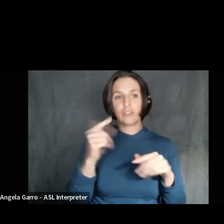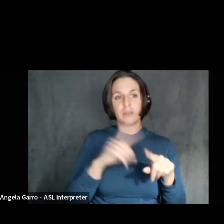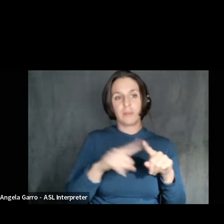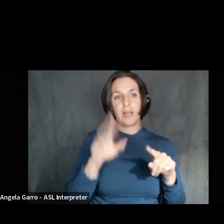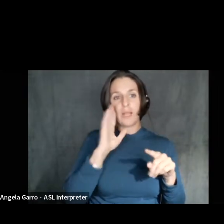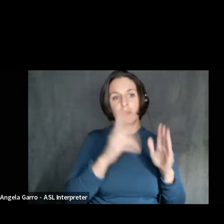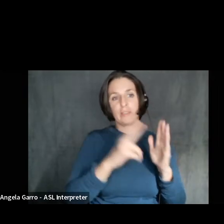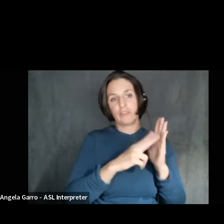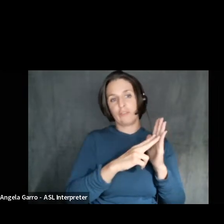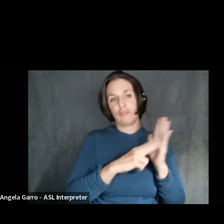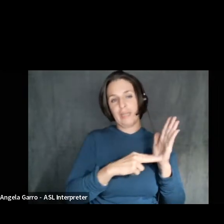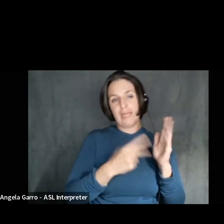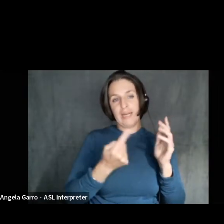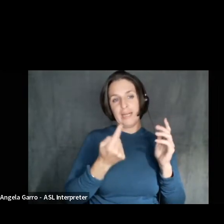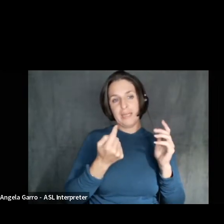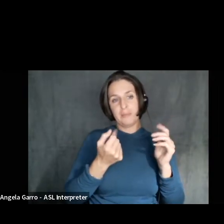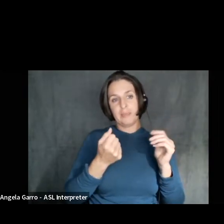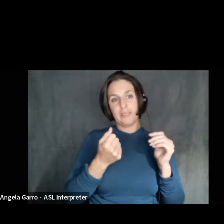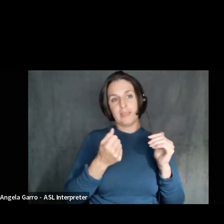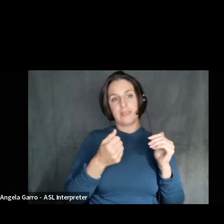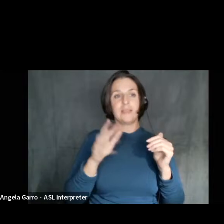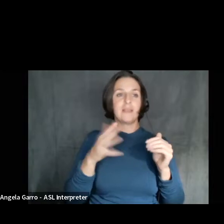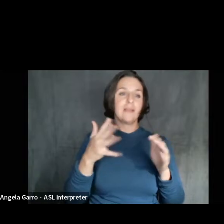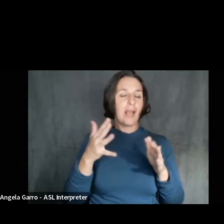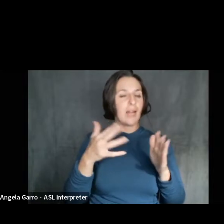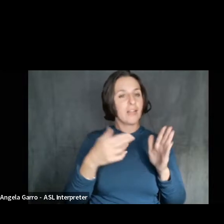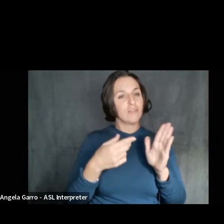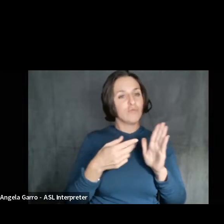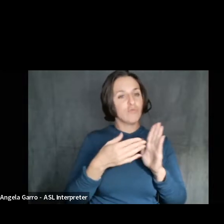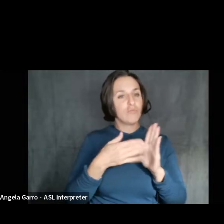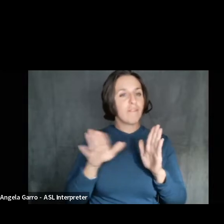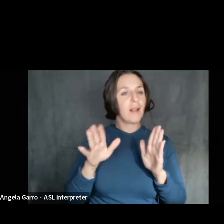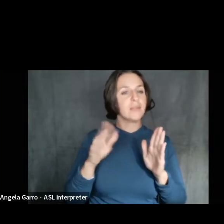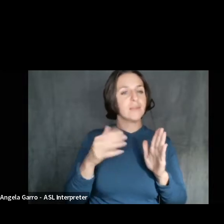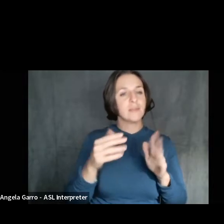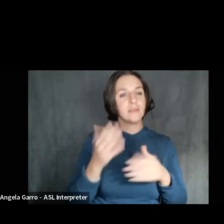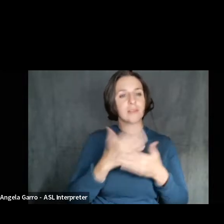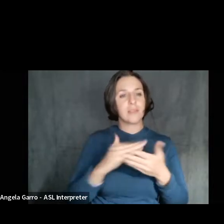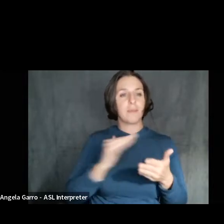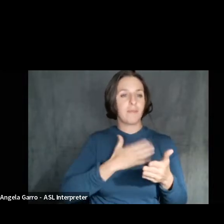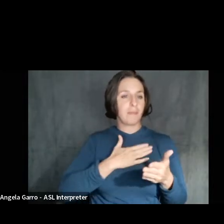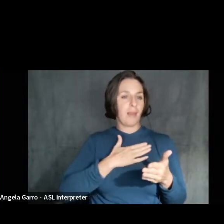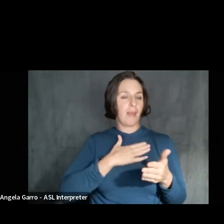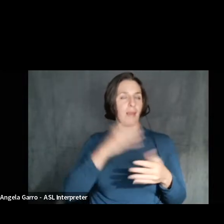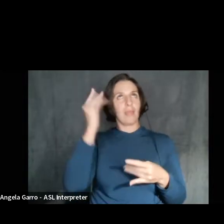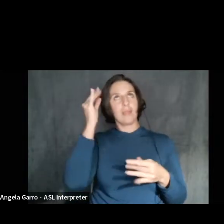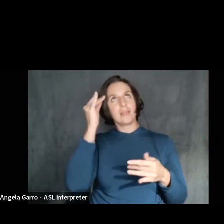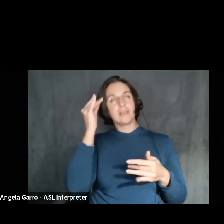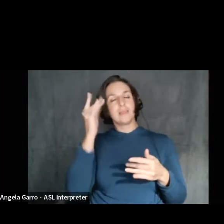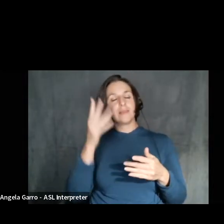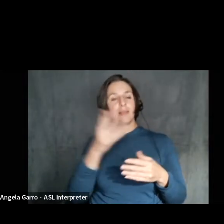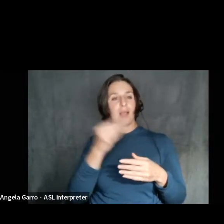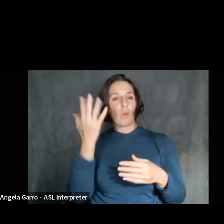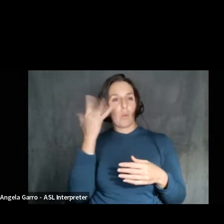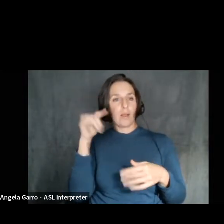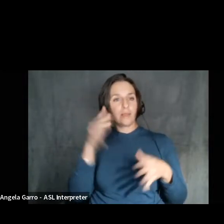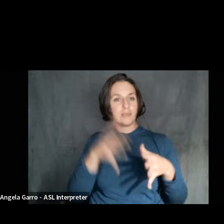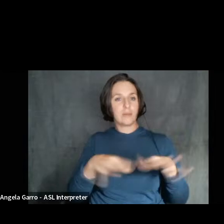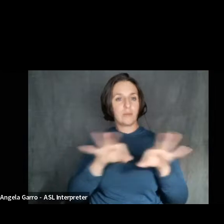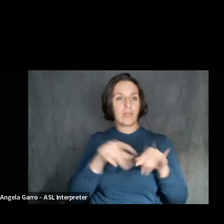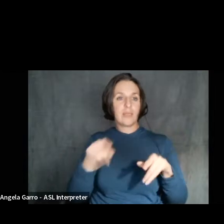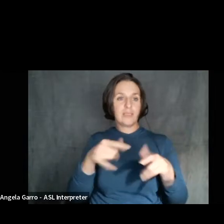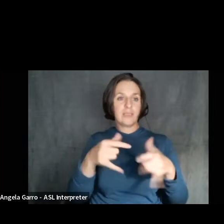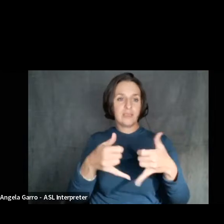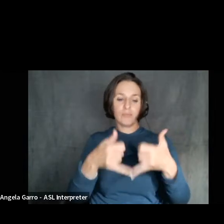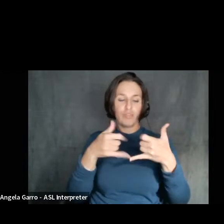bit to you all that kind of reflects some of my thinking and the importance of this. This is a prized book that I